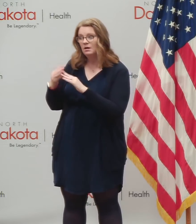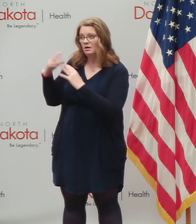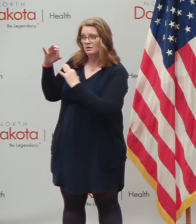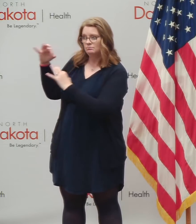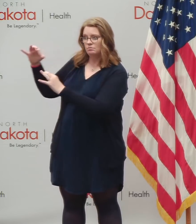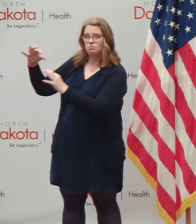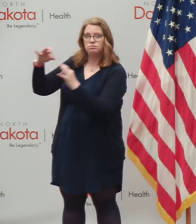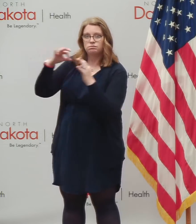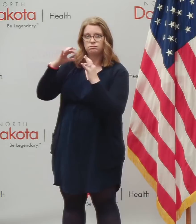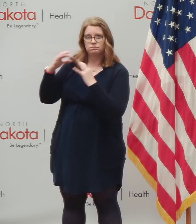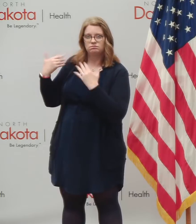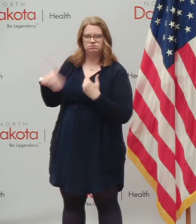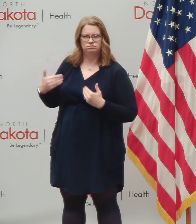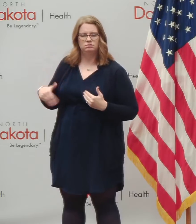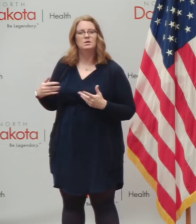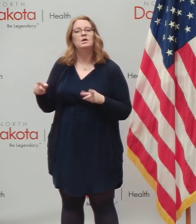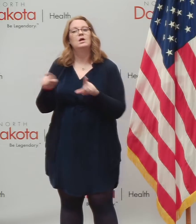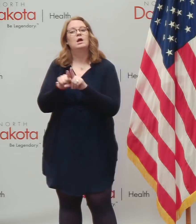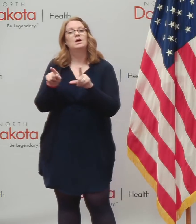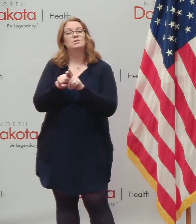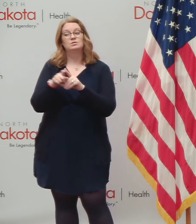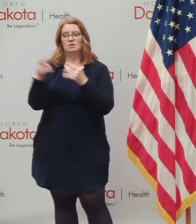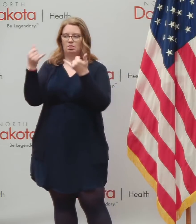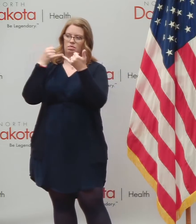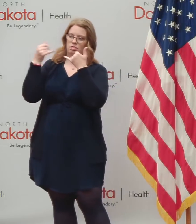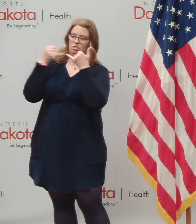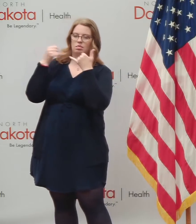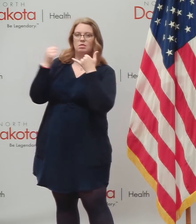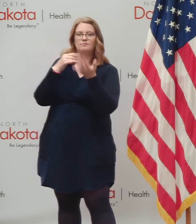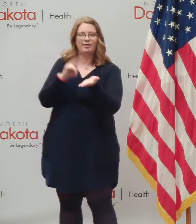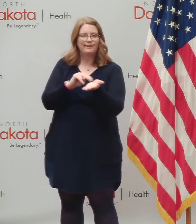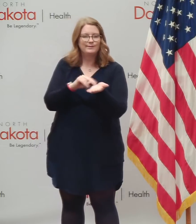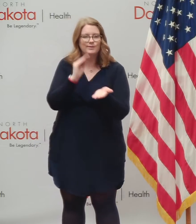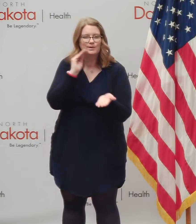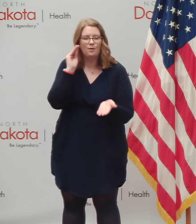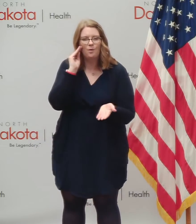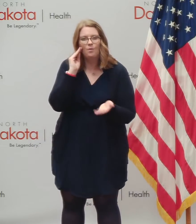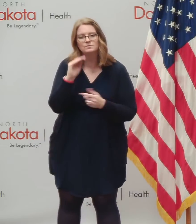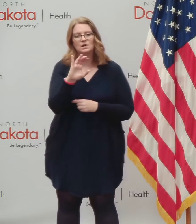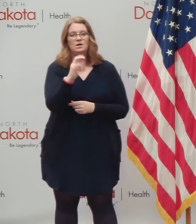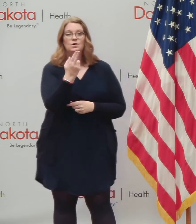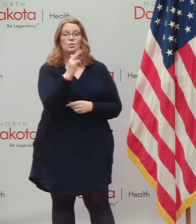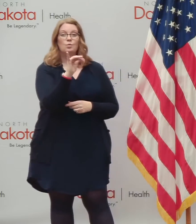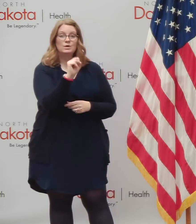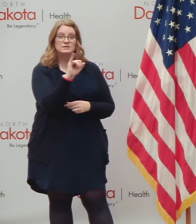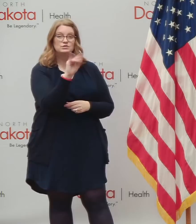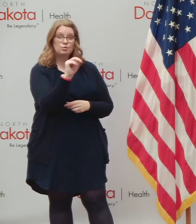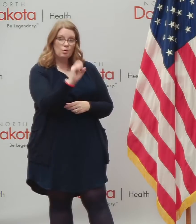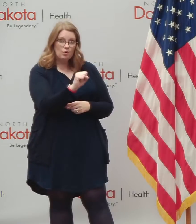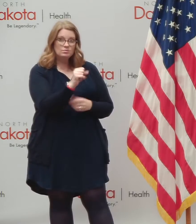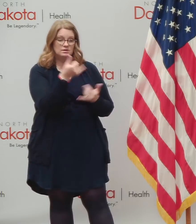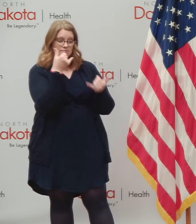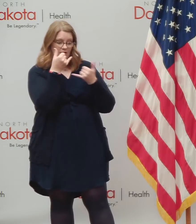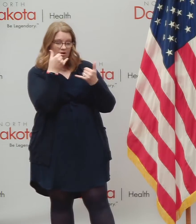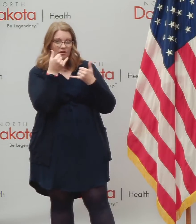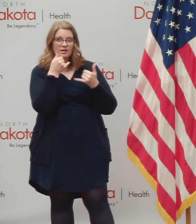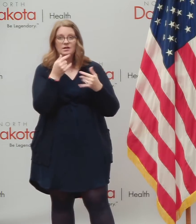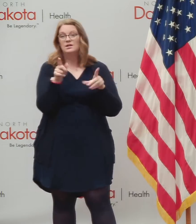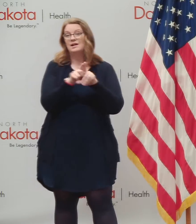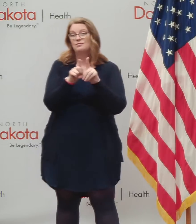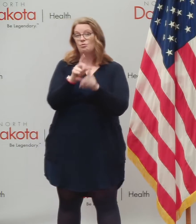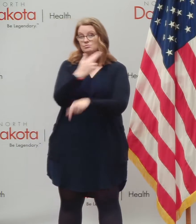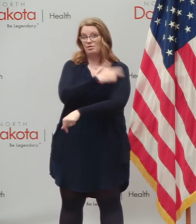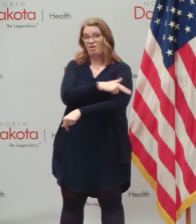sources, in addition to everything we're getting from all of our calls with long-term care that Chris Jones has all the time, and all of the stuff we're doing with the